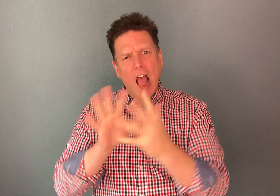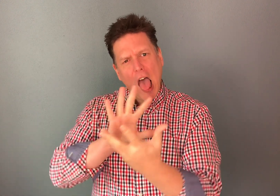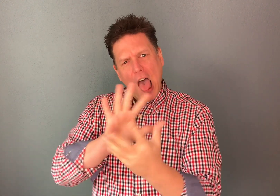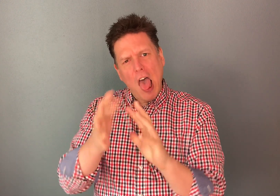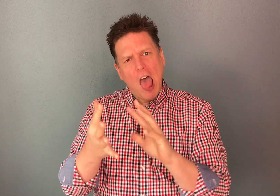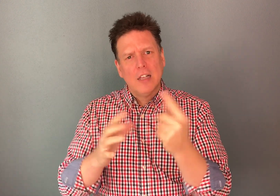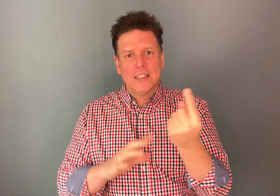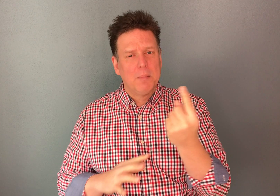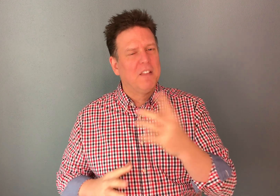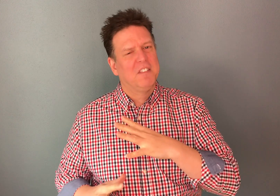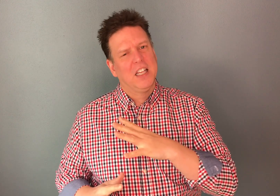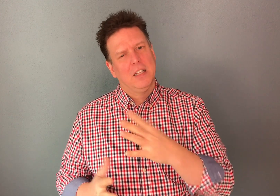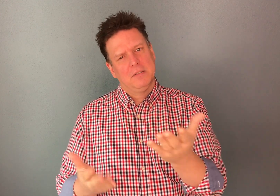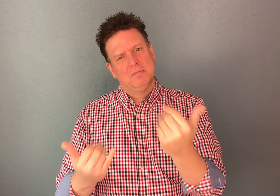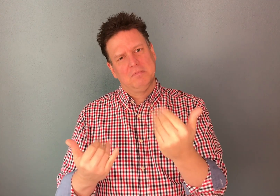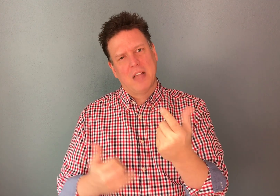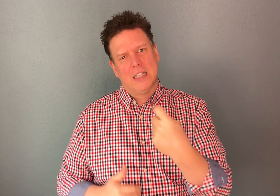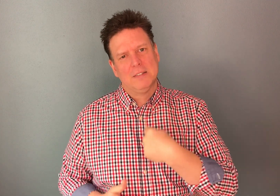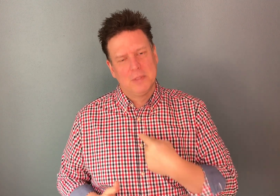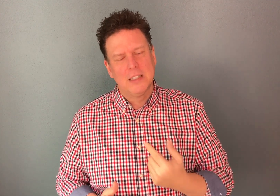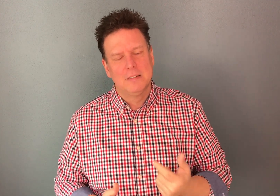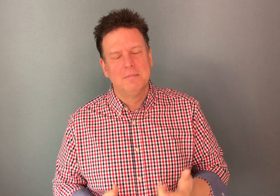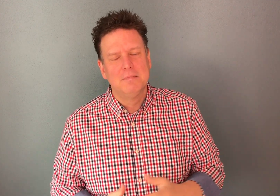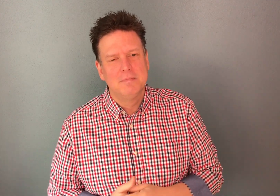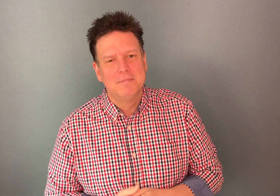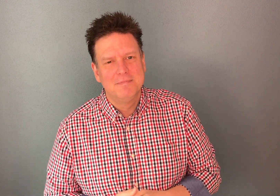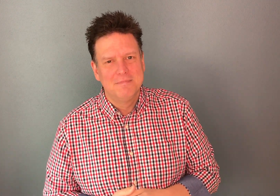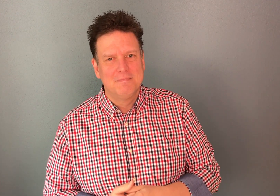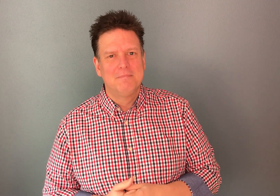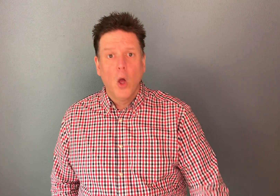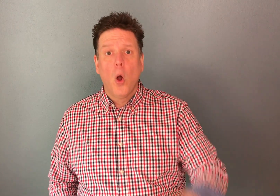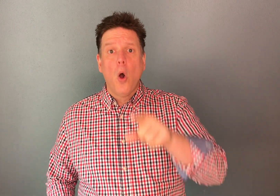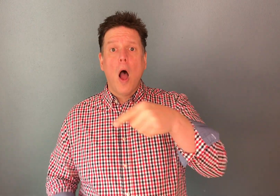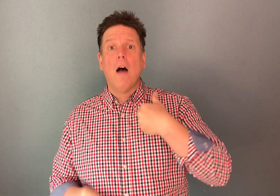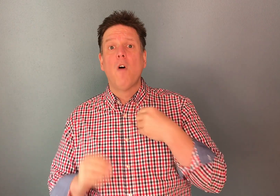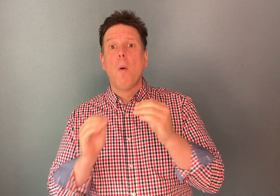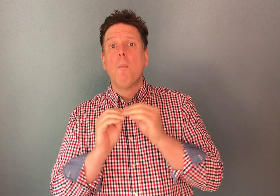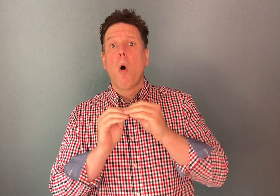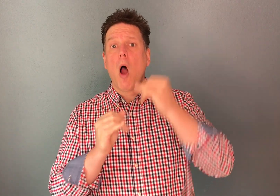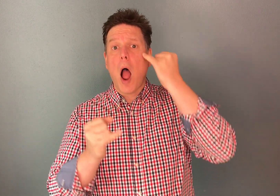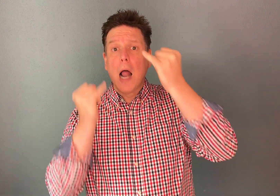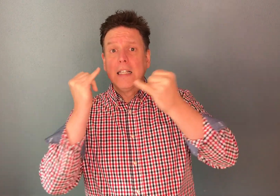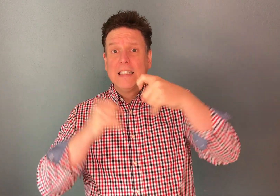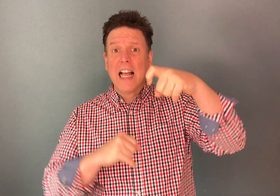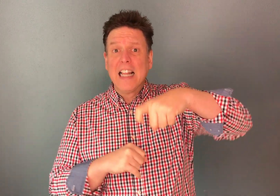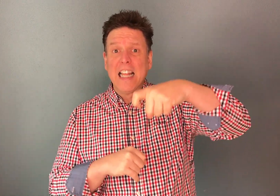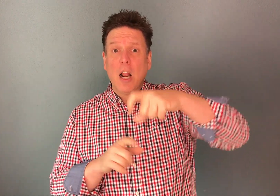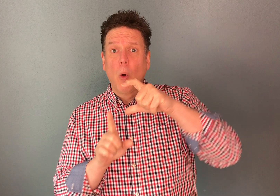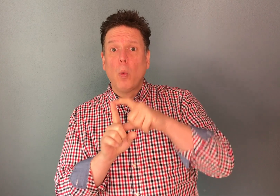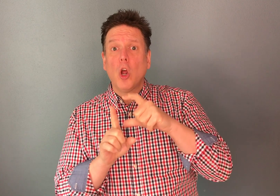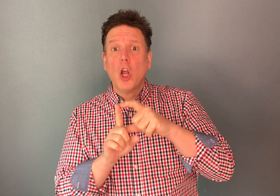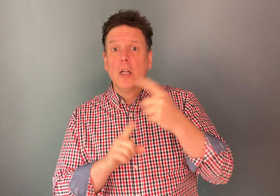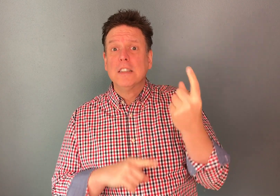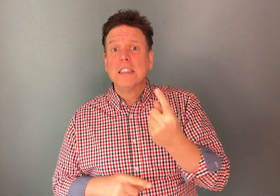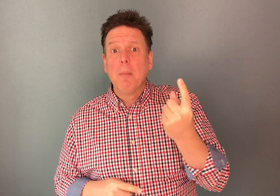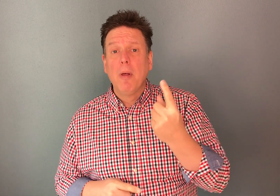anything, if something's not clear, just ask. And if you have other ideas, if you need some